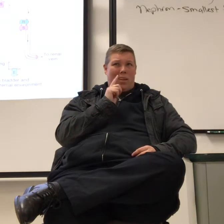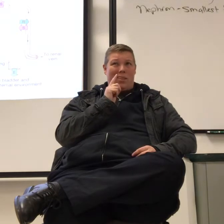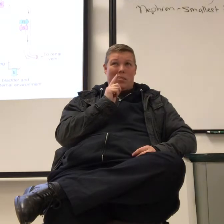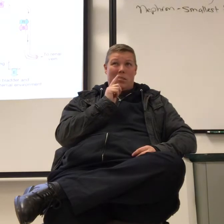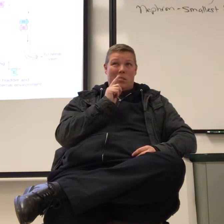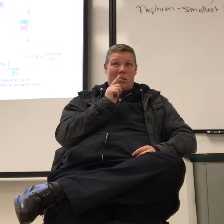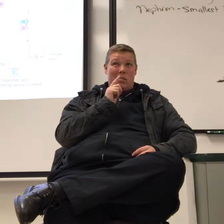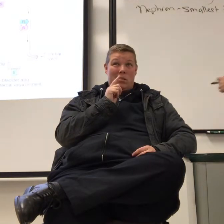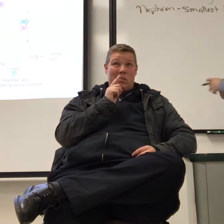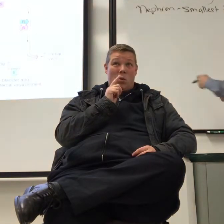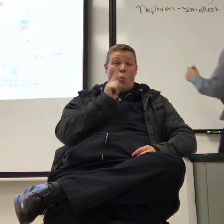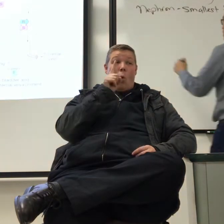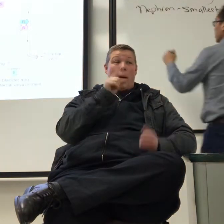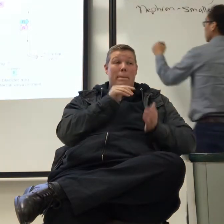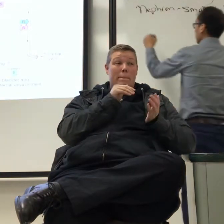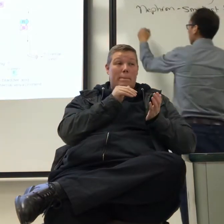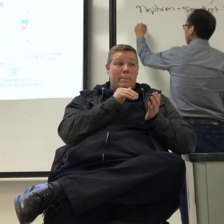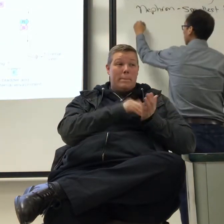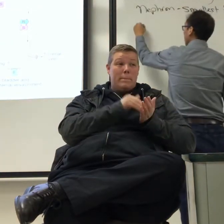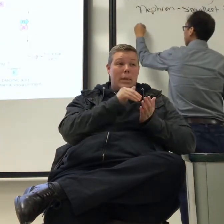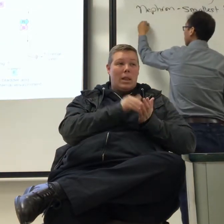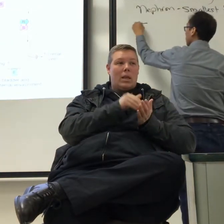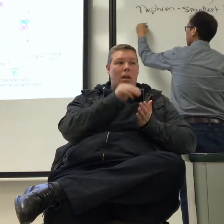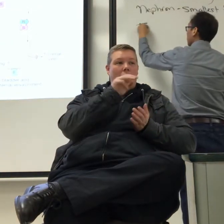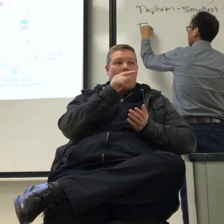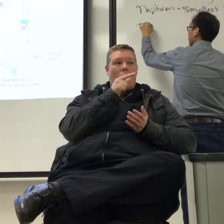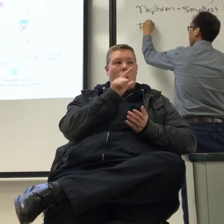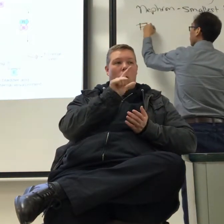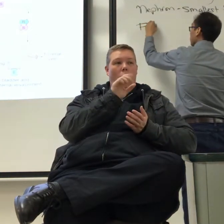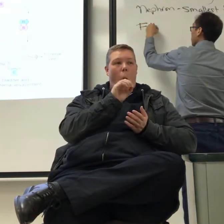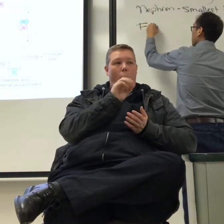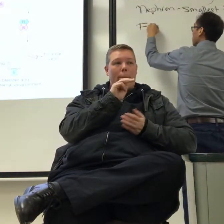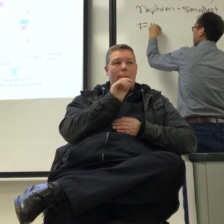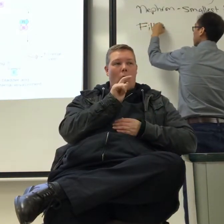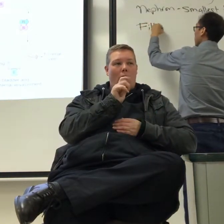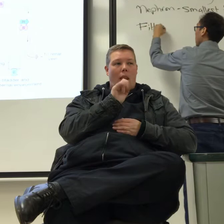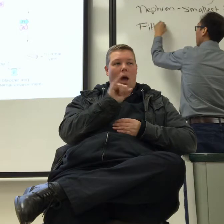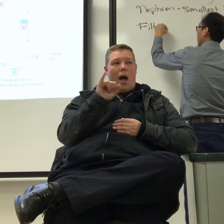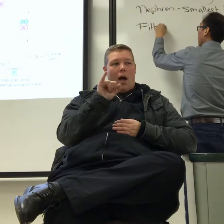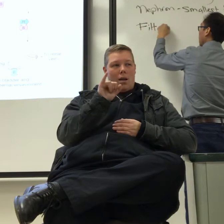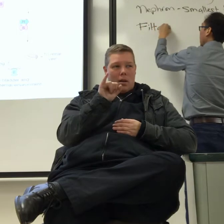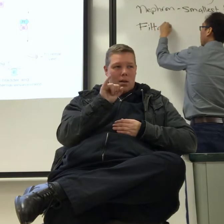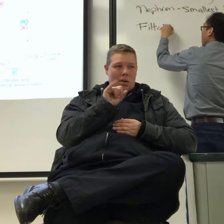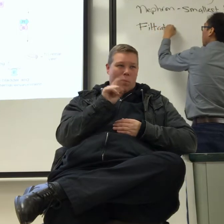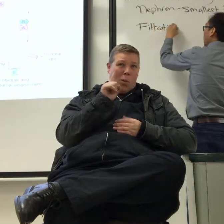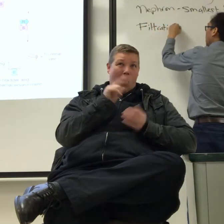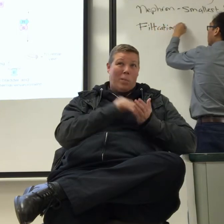glomeruli per kidney. So the process of filtration